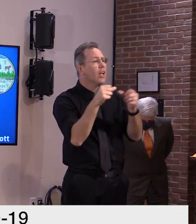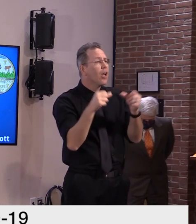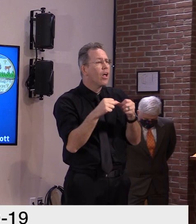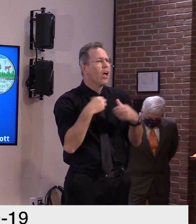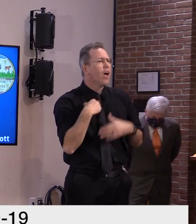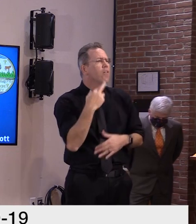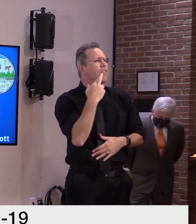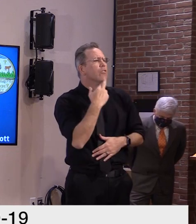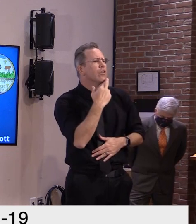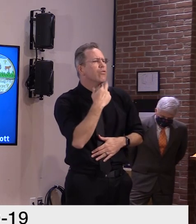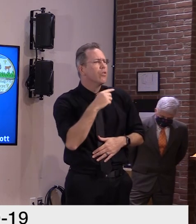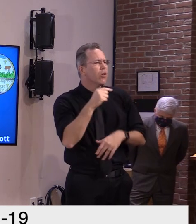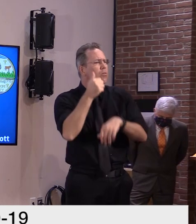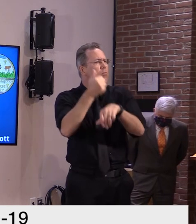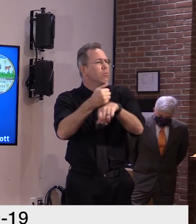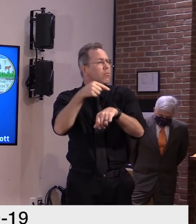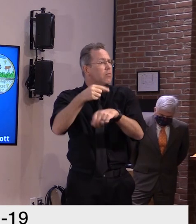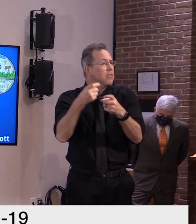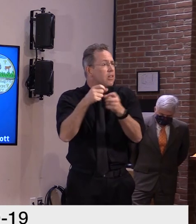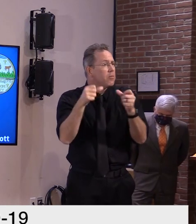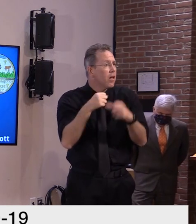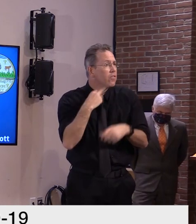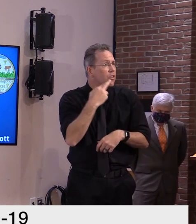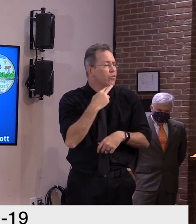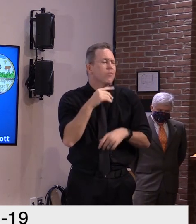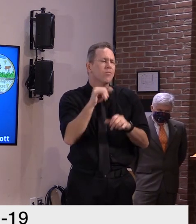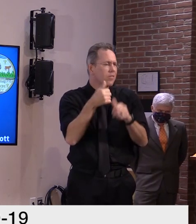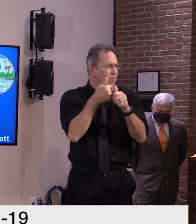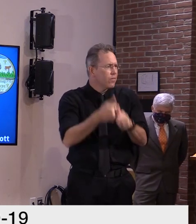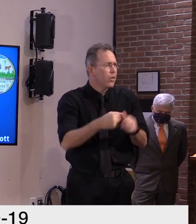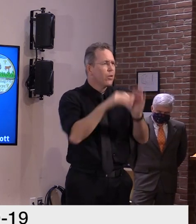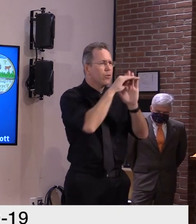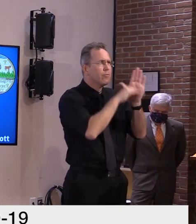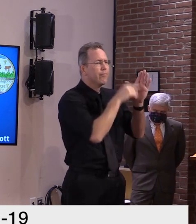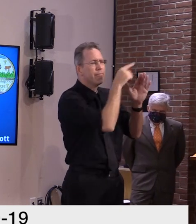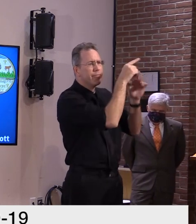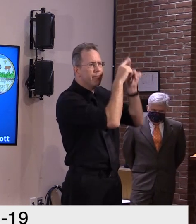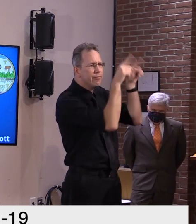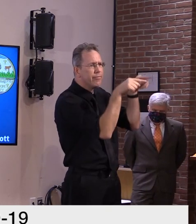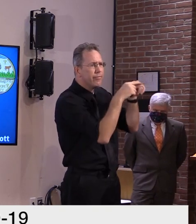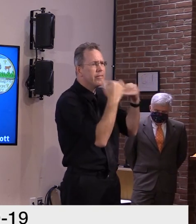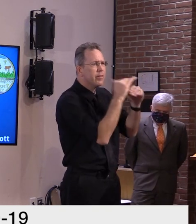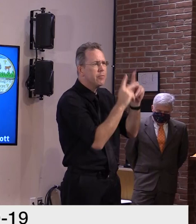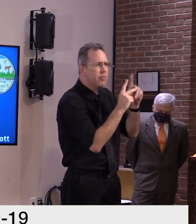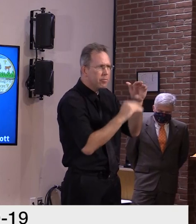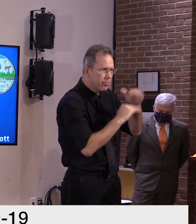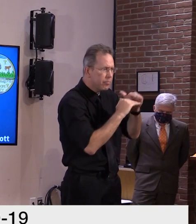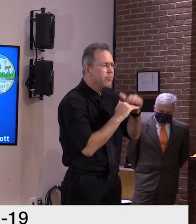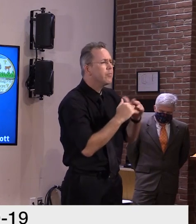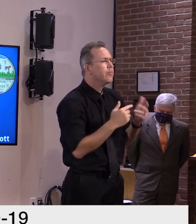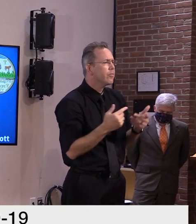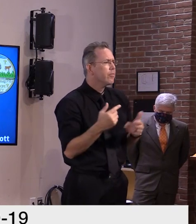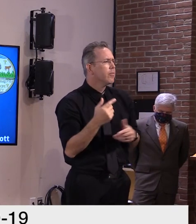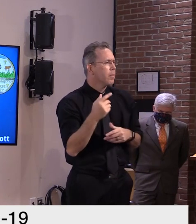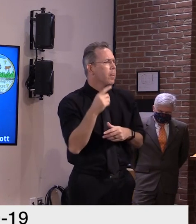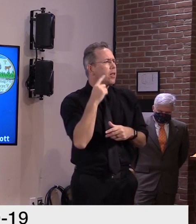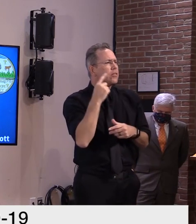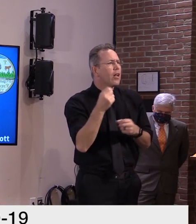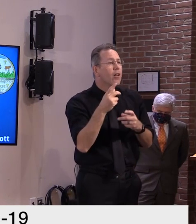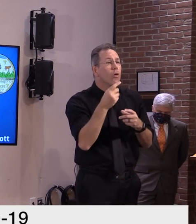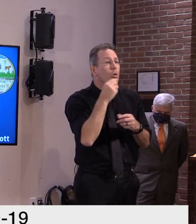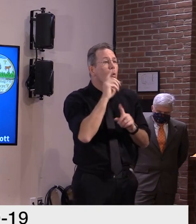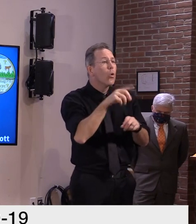different story. If it's a takeout meal, you could take it to one of your spaces. But the space needs to still be managed to no more